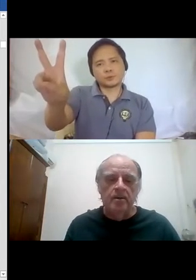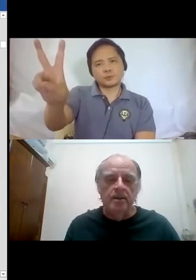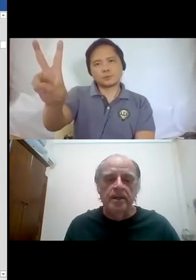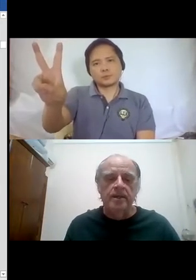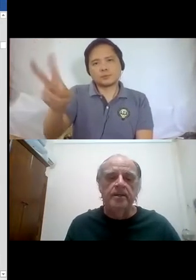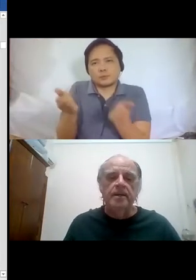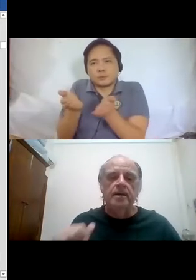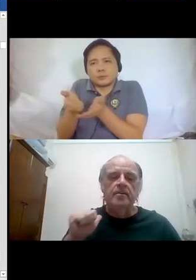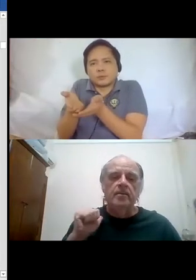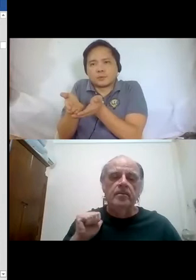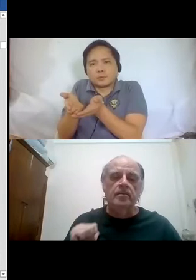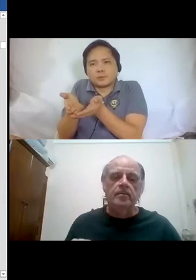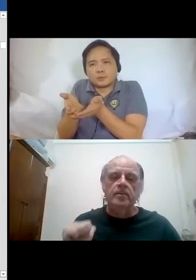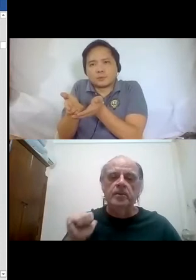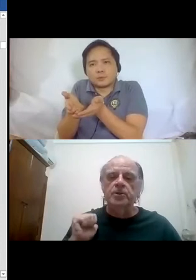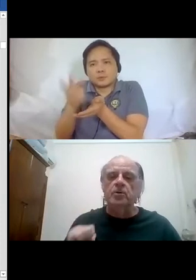Okay.